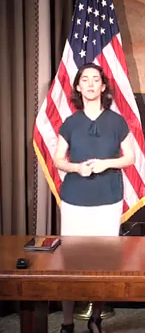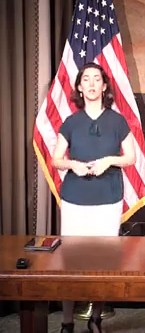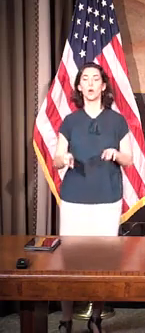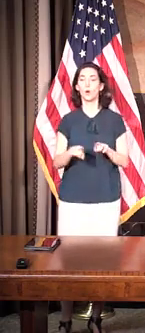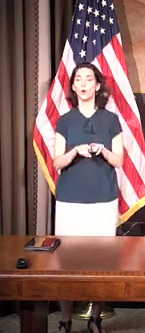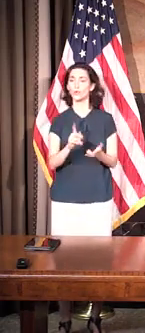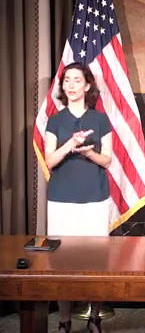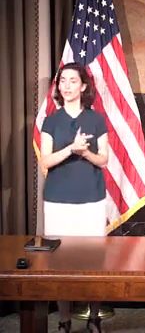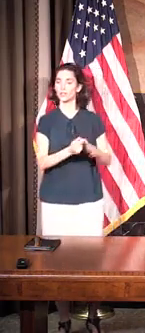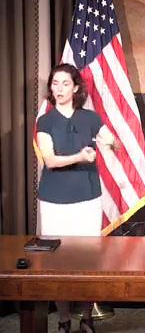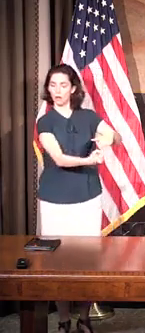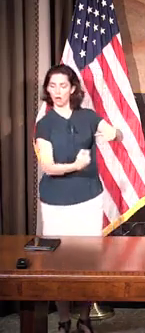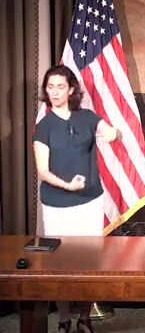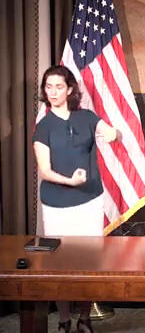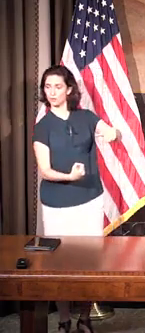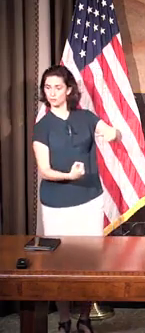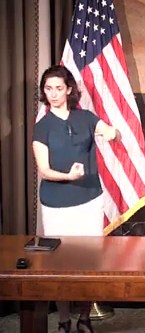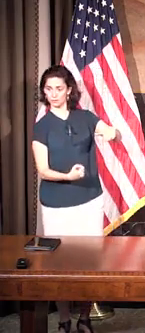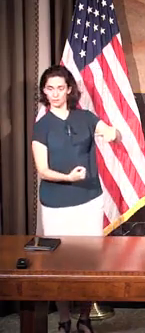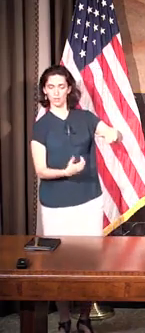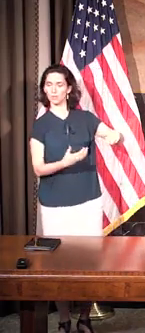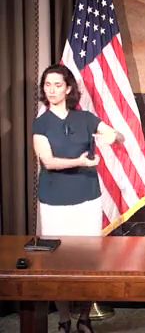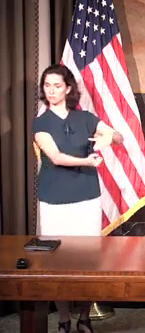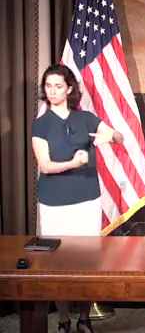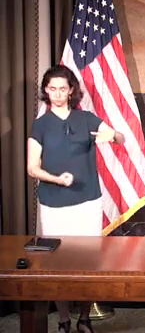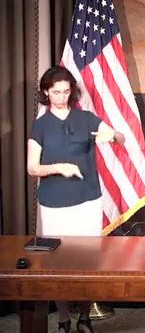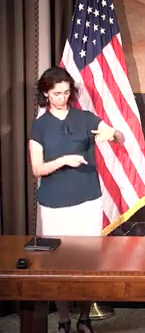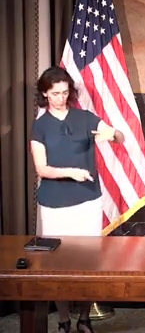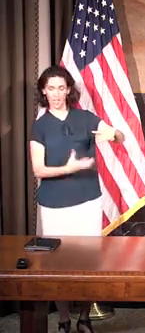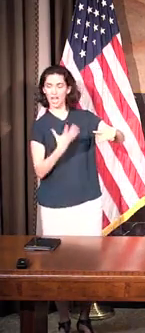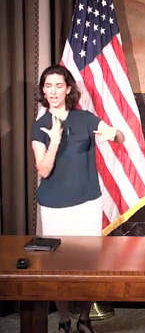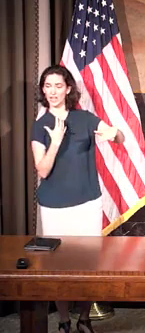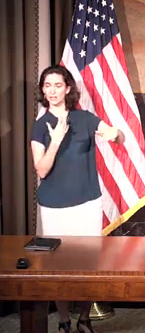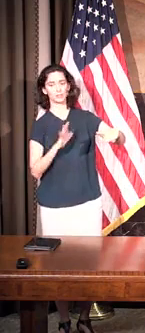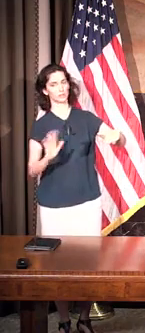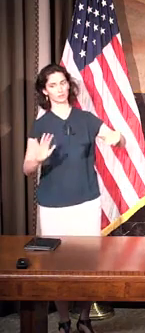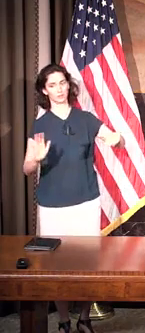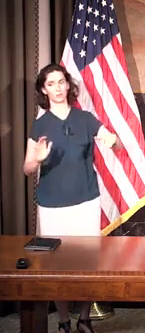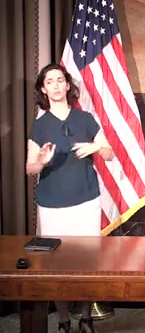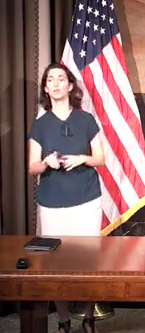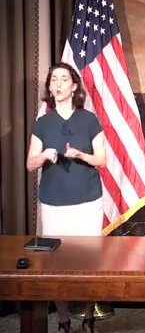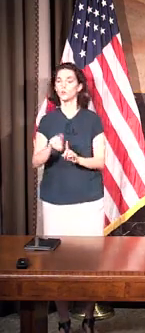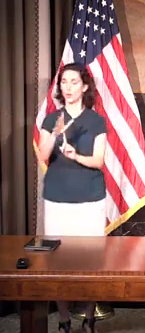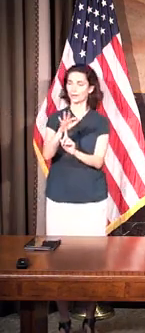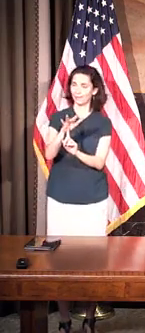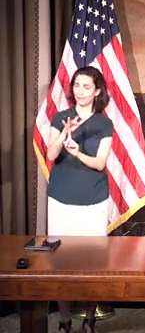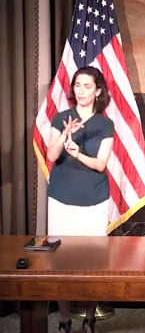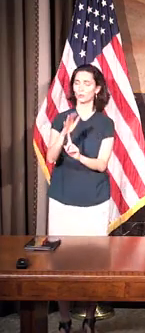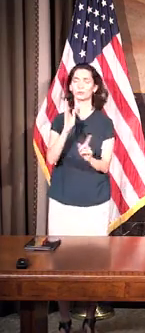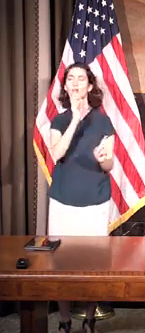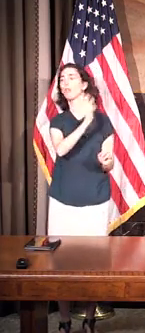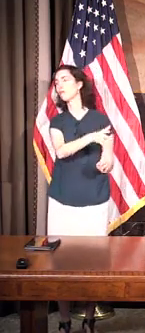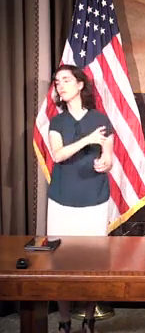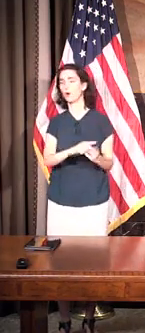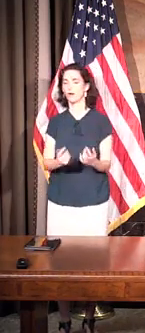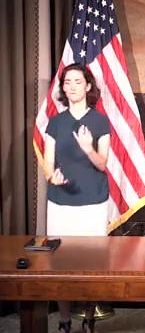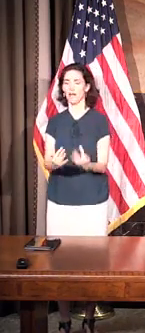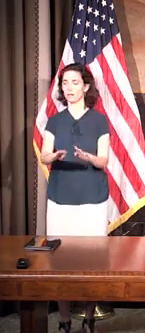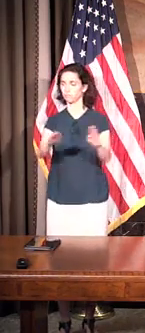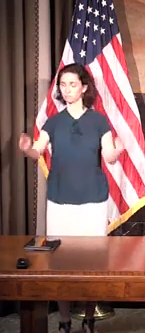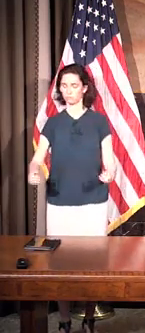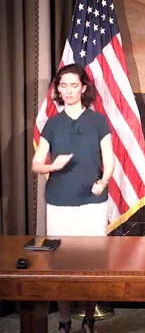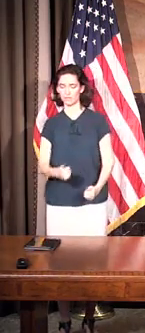oven in order to heat homes. Don't leave open flames like candles or fireplaces unattended, and make sure that there are no